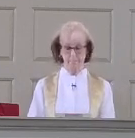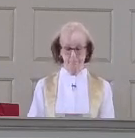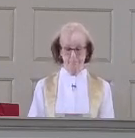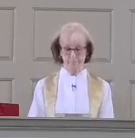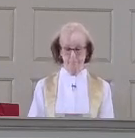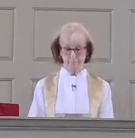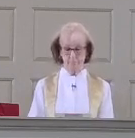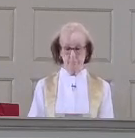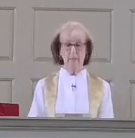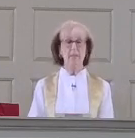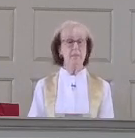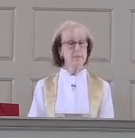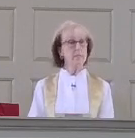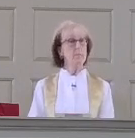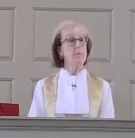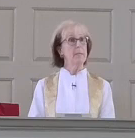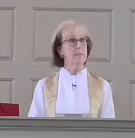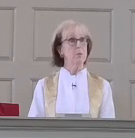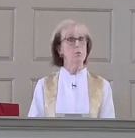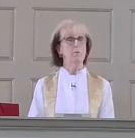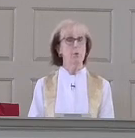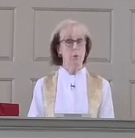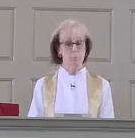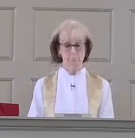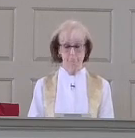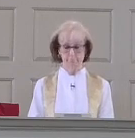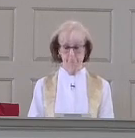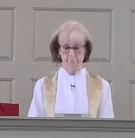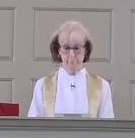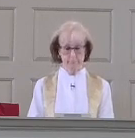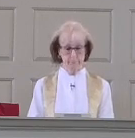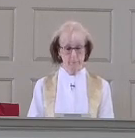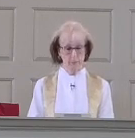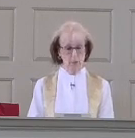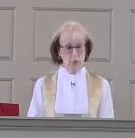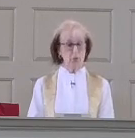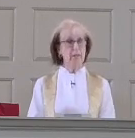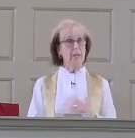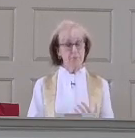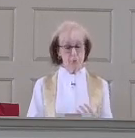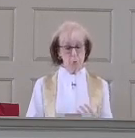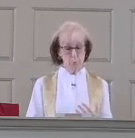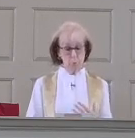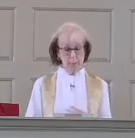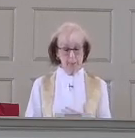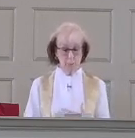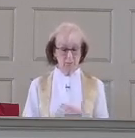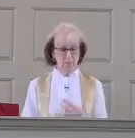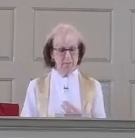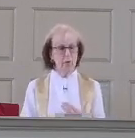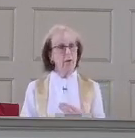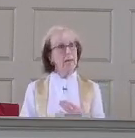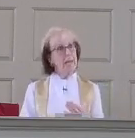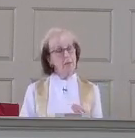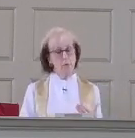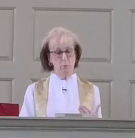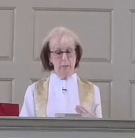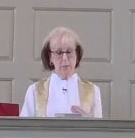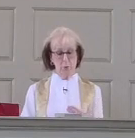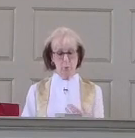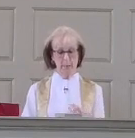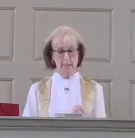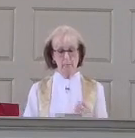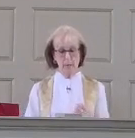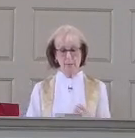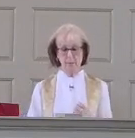him. This is my message for you." So they left the tomb quickly with fear and